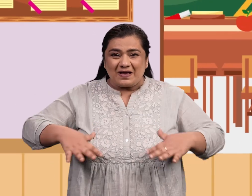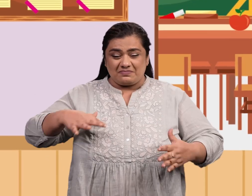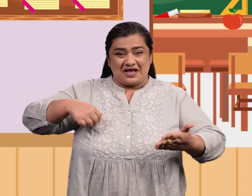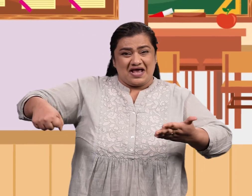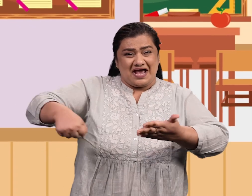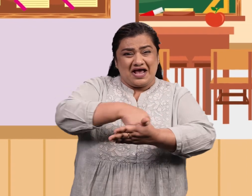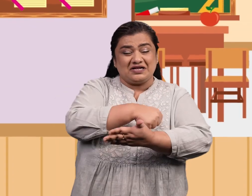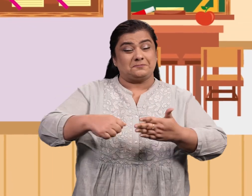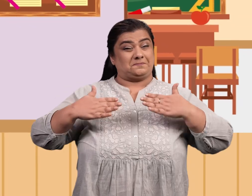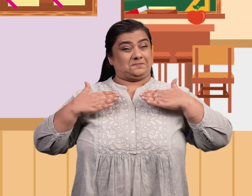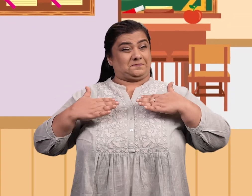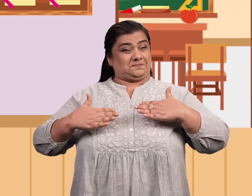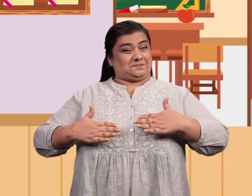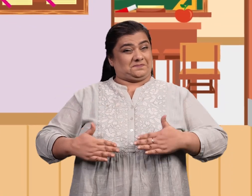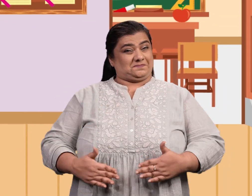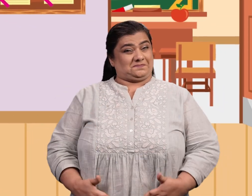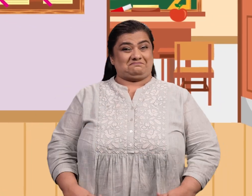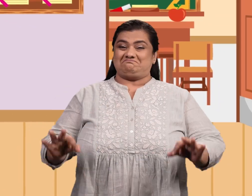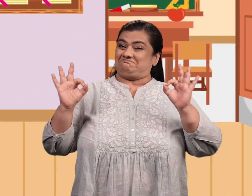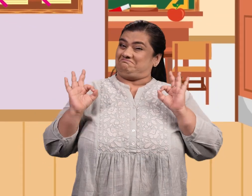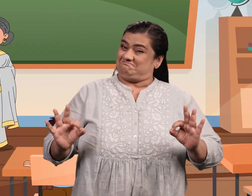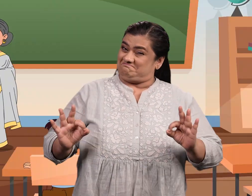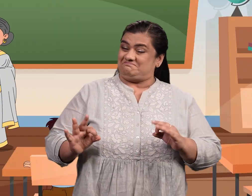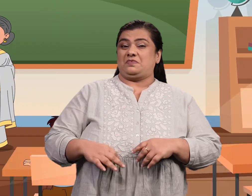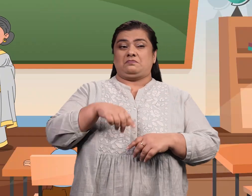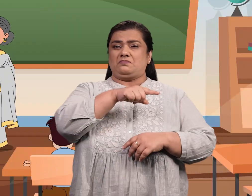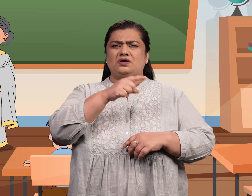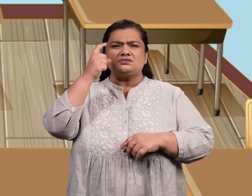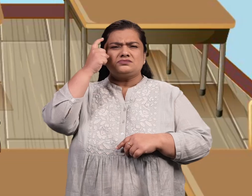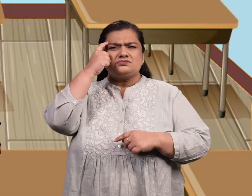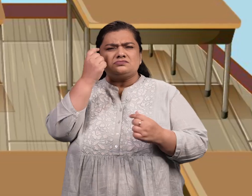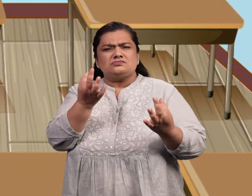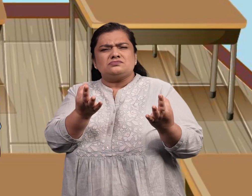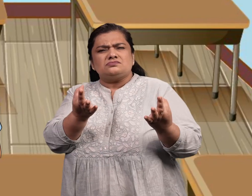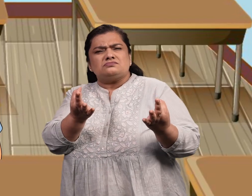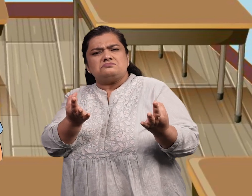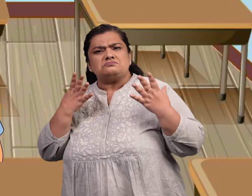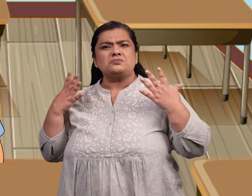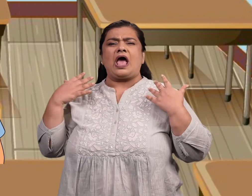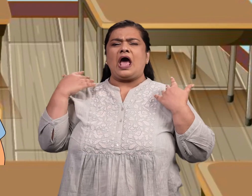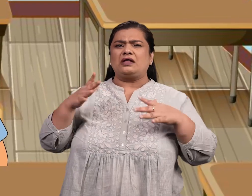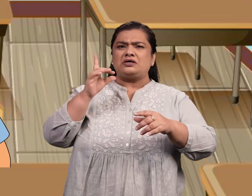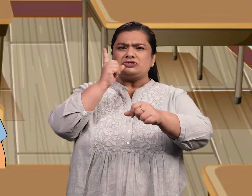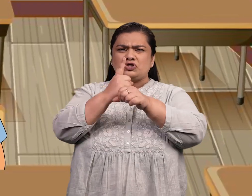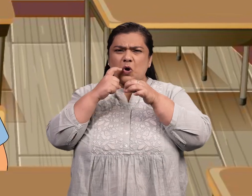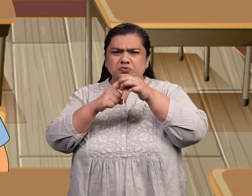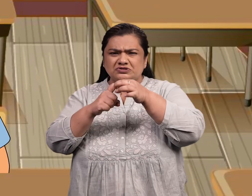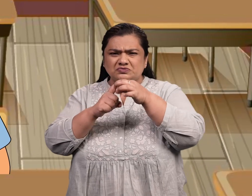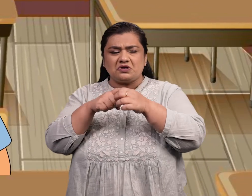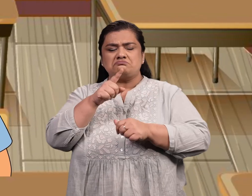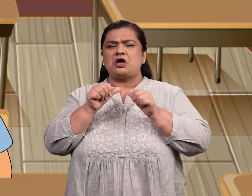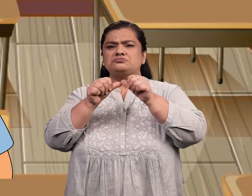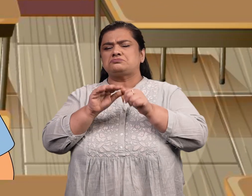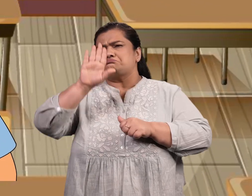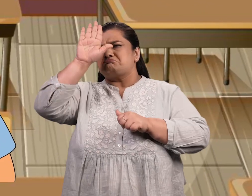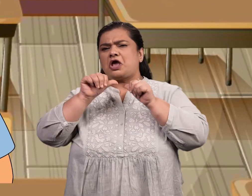and he always wore his school uniform neatly ironed. Bharat was smart